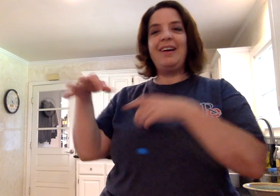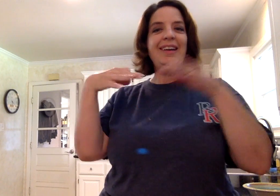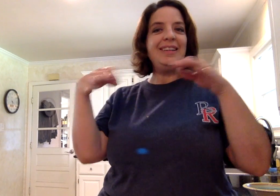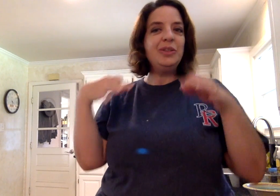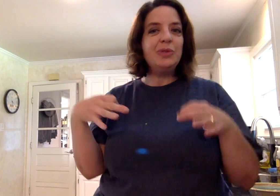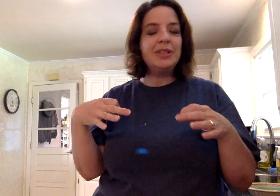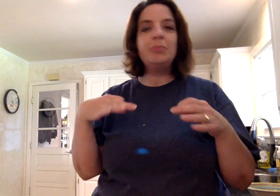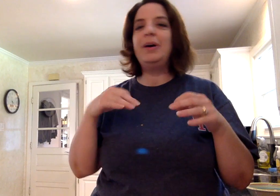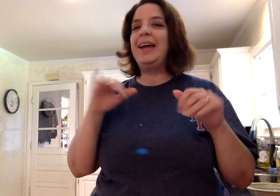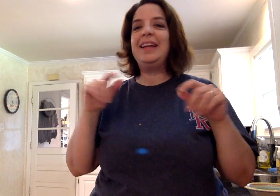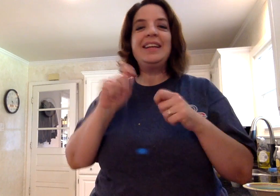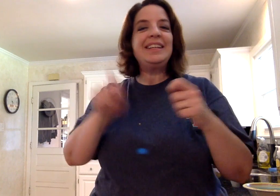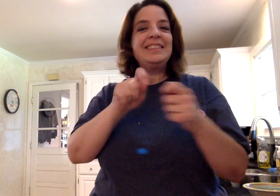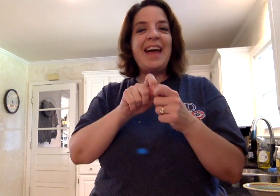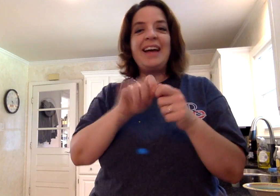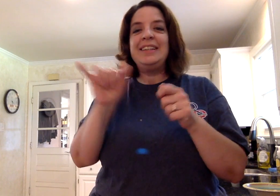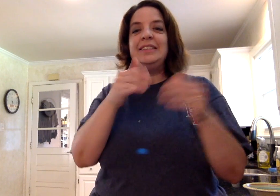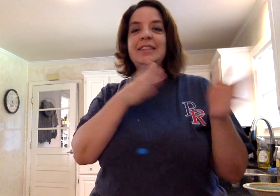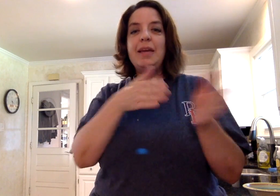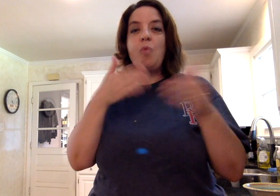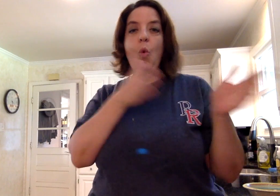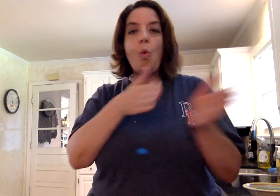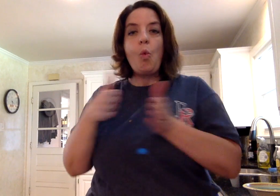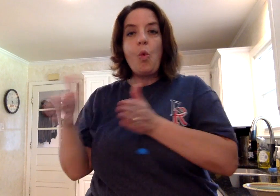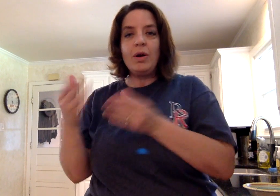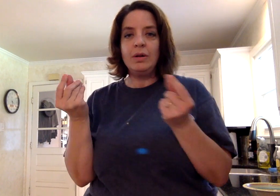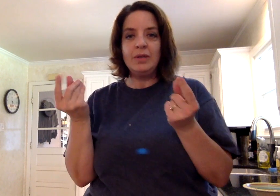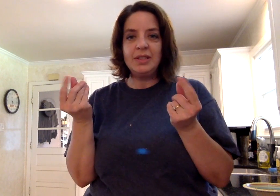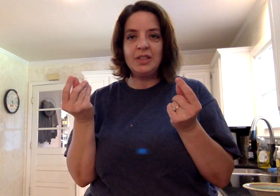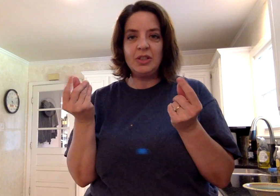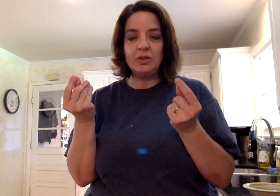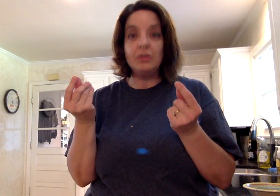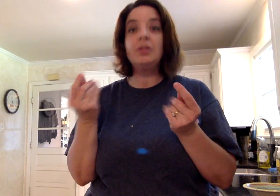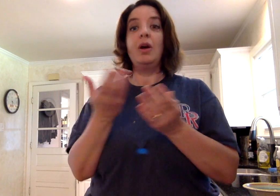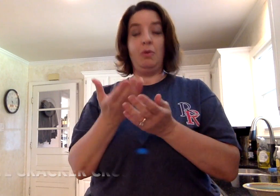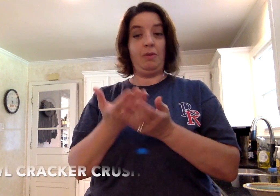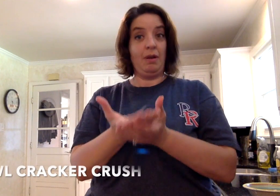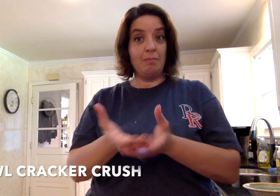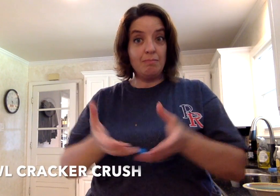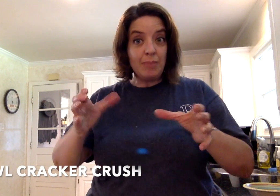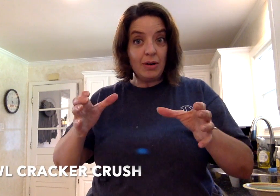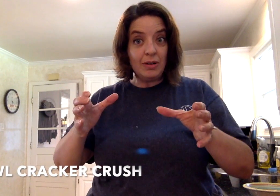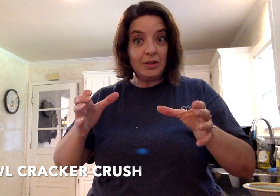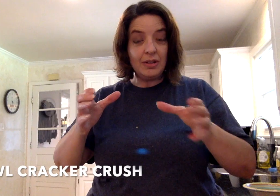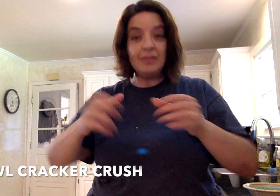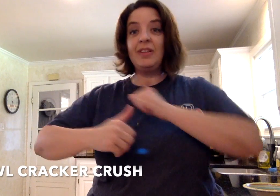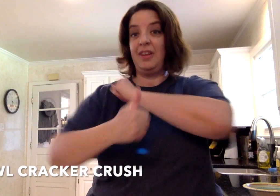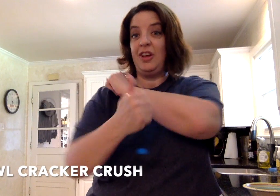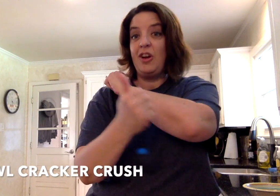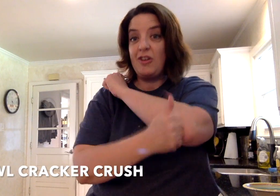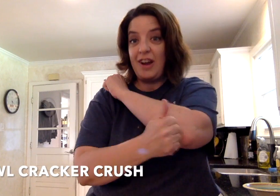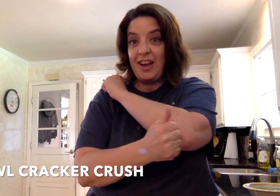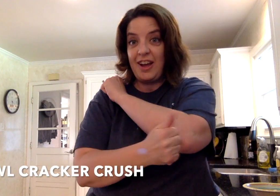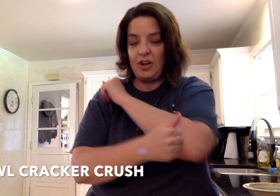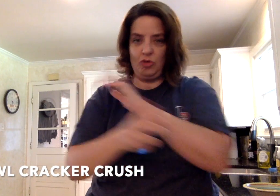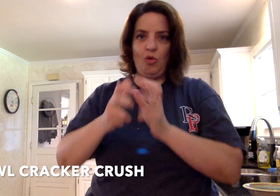So ASL explains in exactly the same order that you do it in. Bowl,